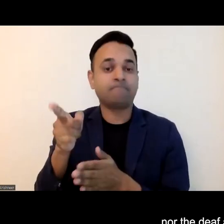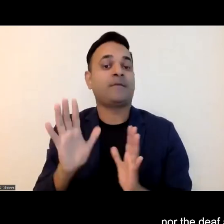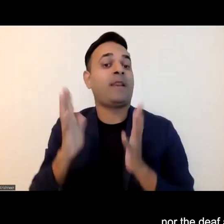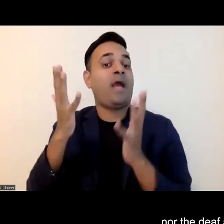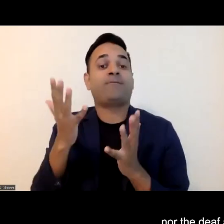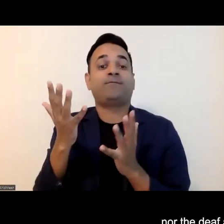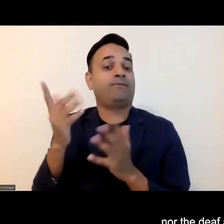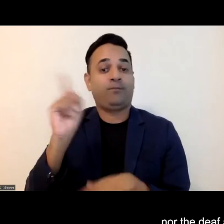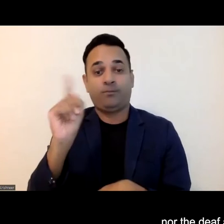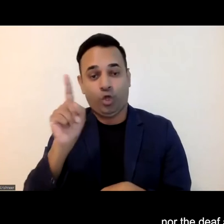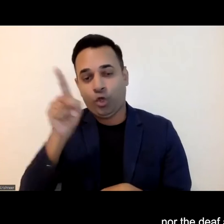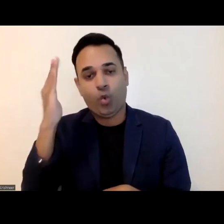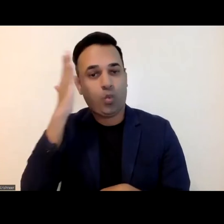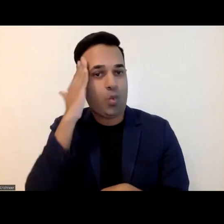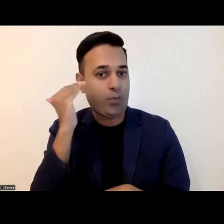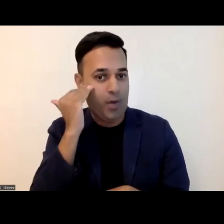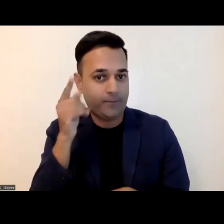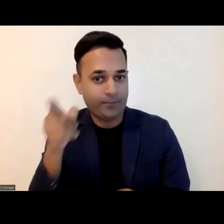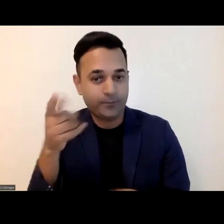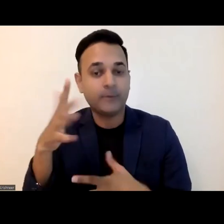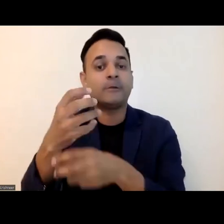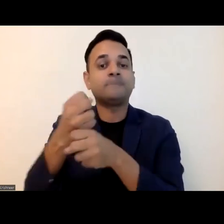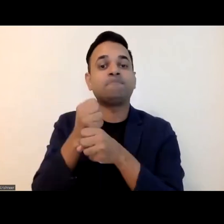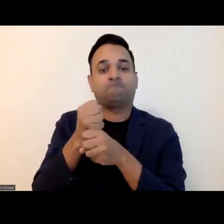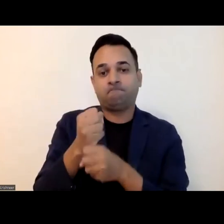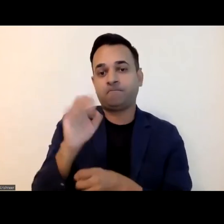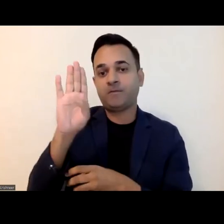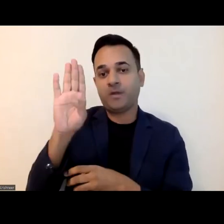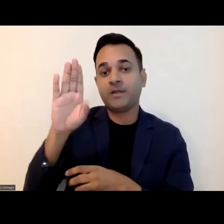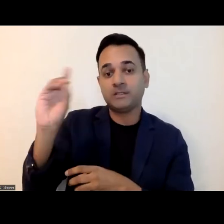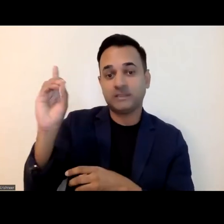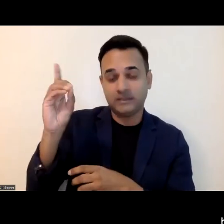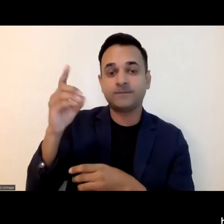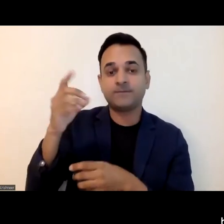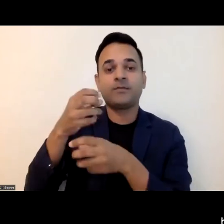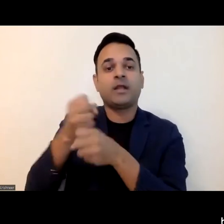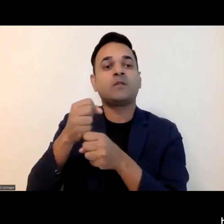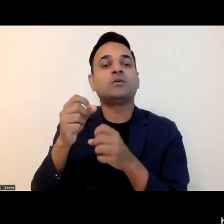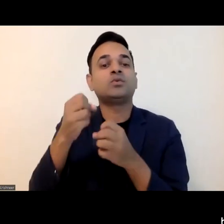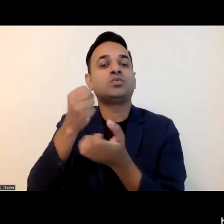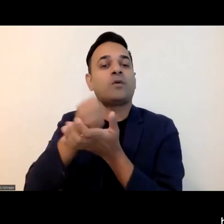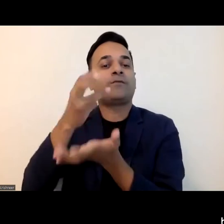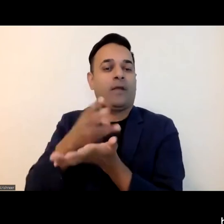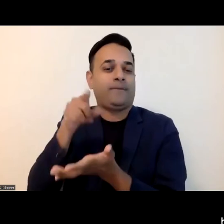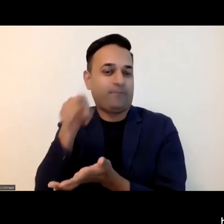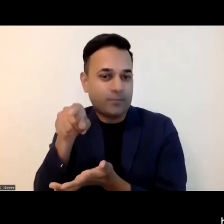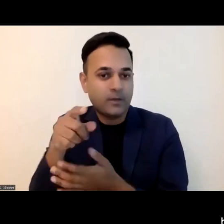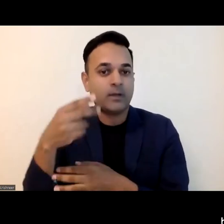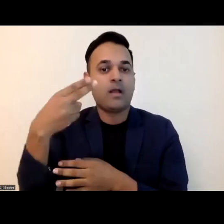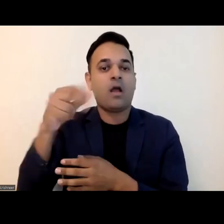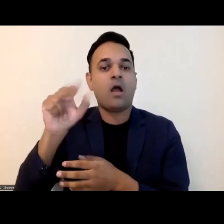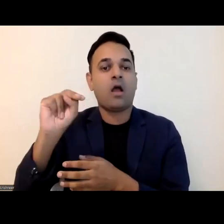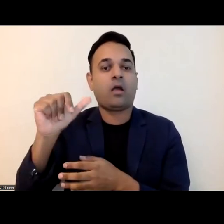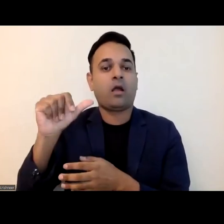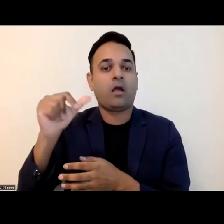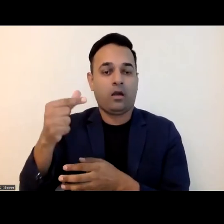Language Interpretation Center in Seoul. He is in charge of case management by interpreting and consulting for the